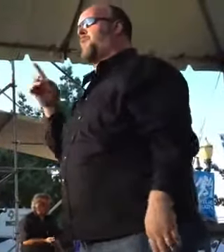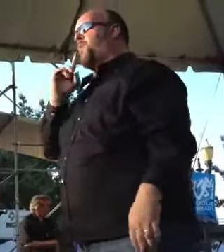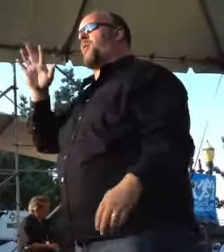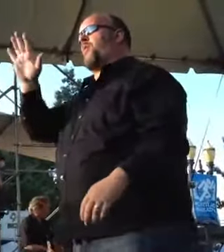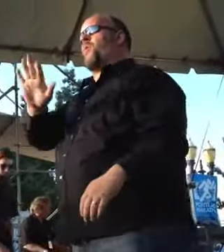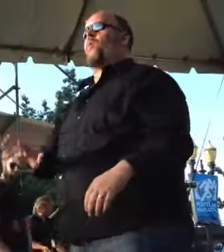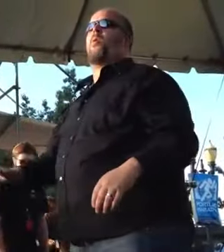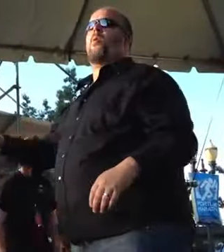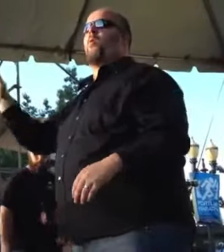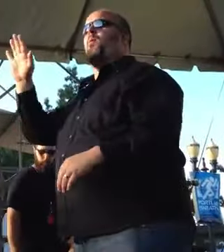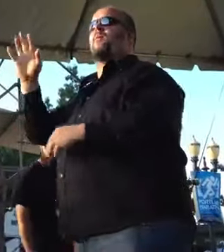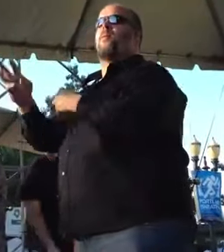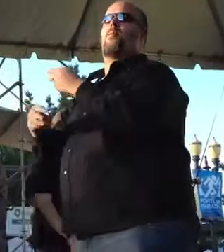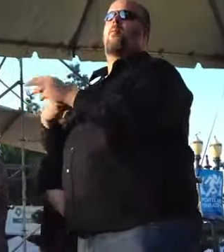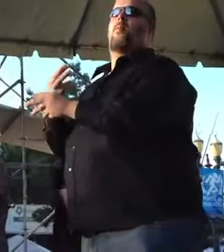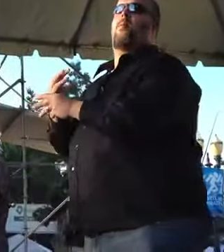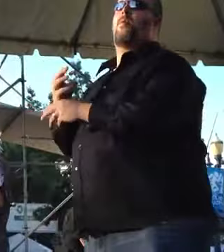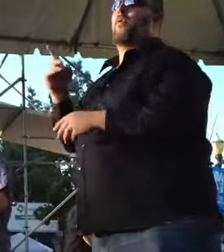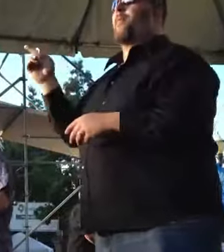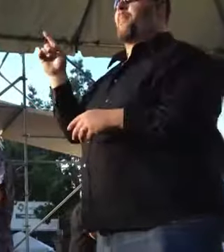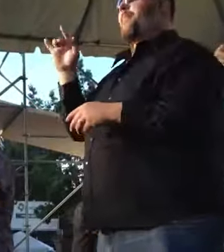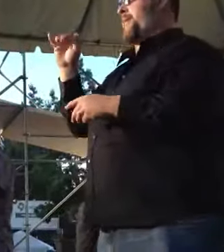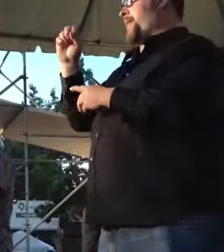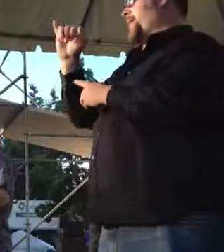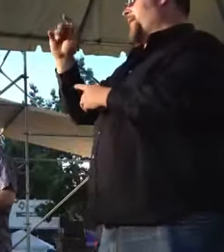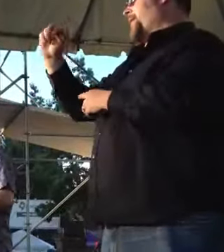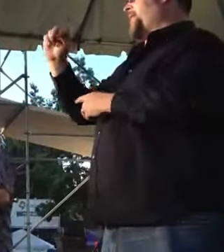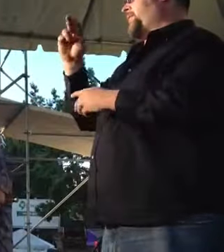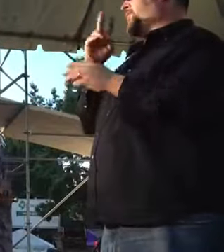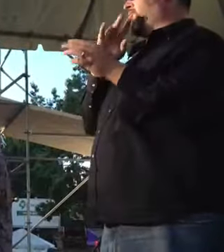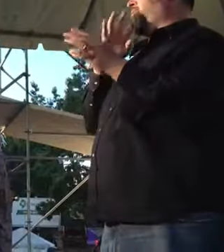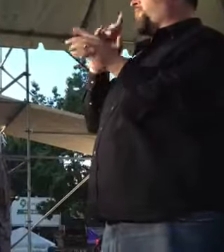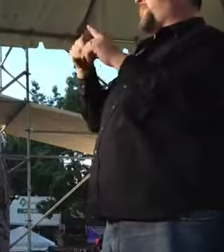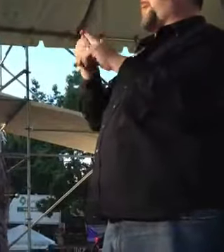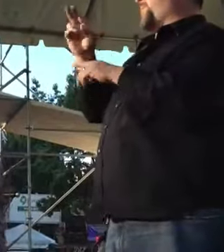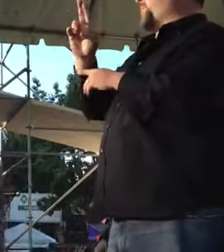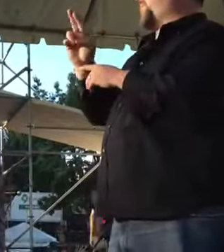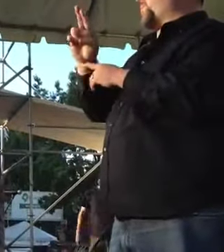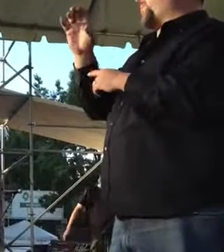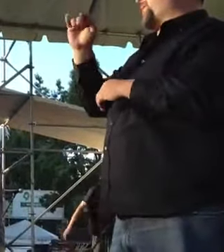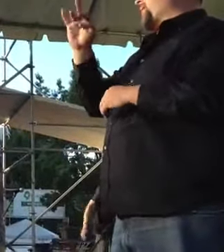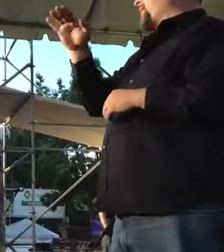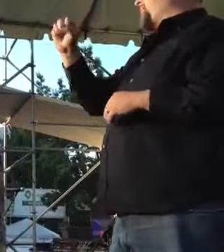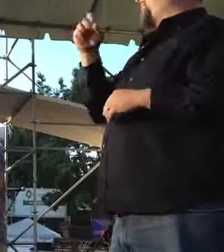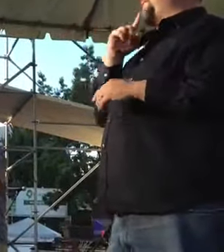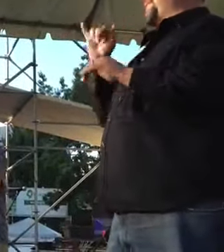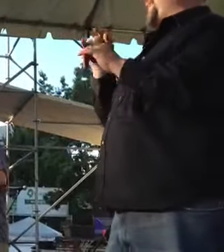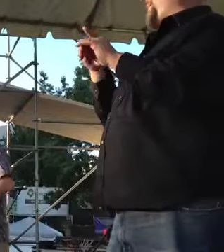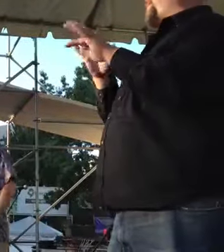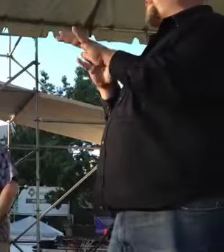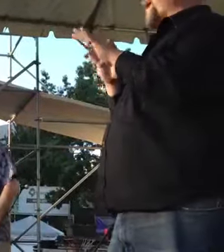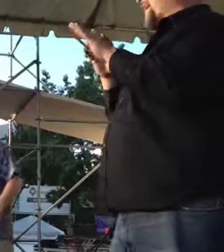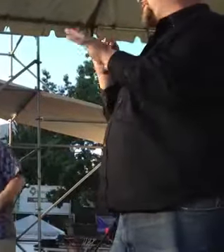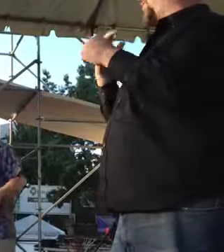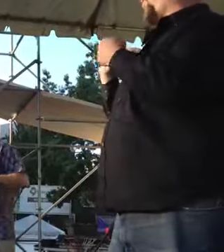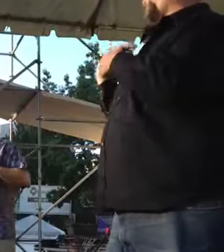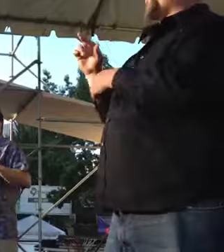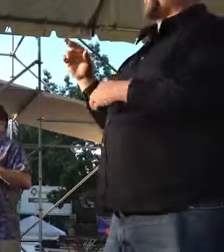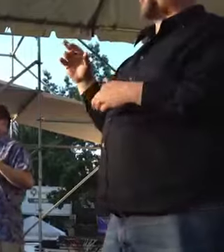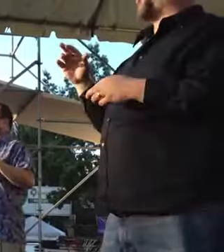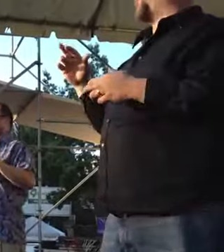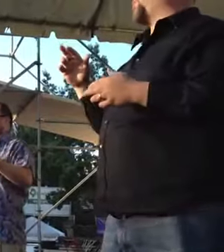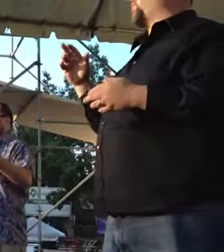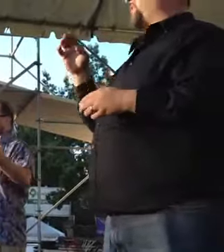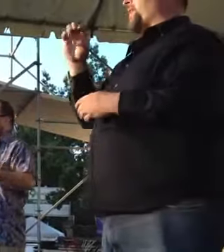over the world, in these ancient references, the references to the use of cannabis seem to be in sort of a magical or ritual context.